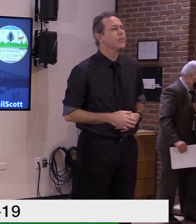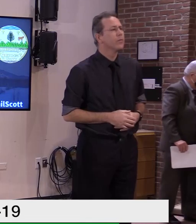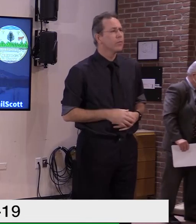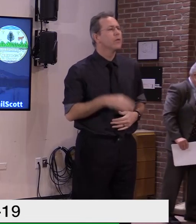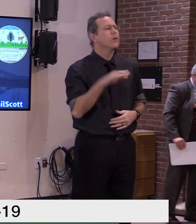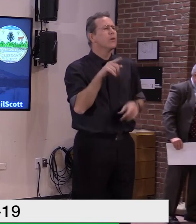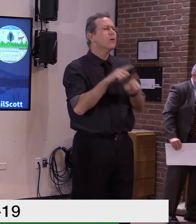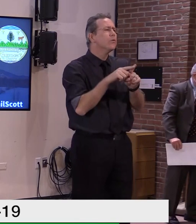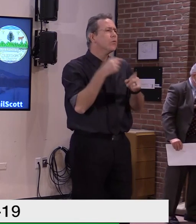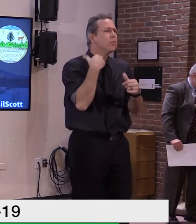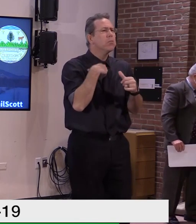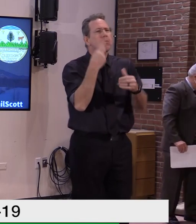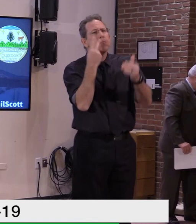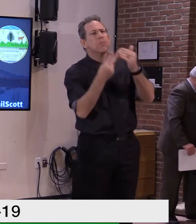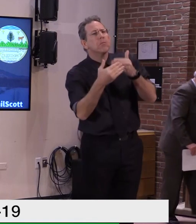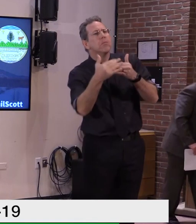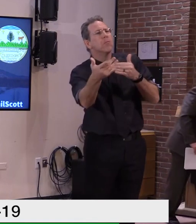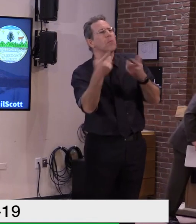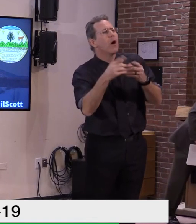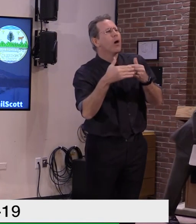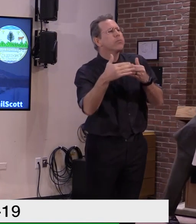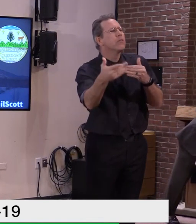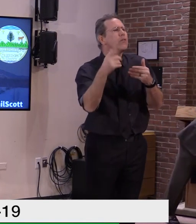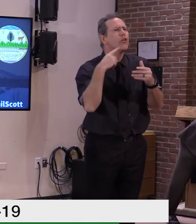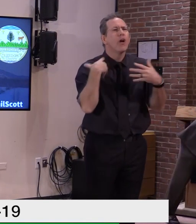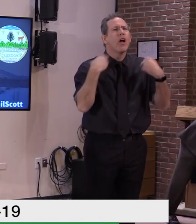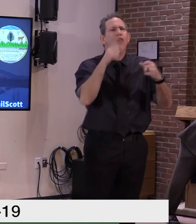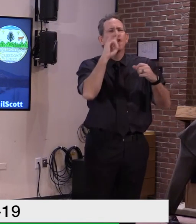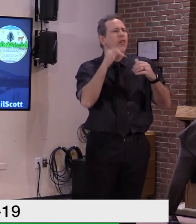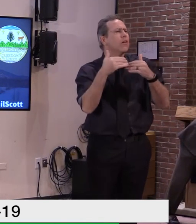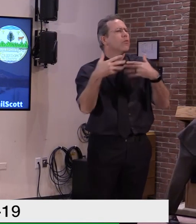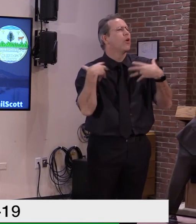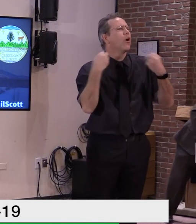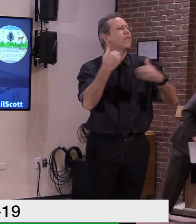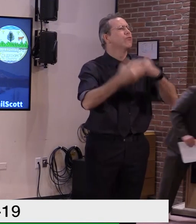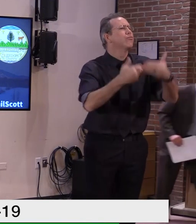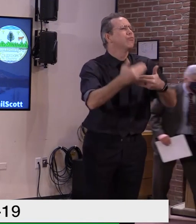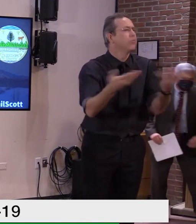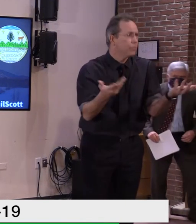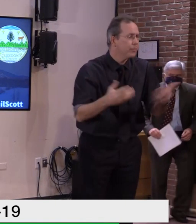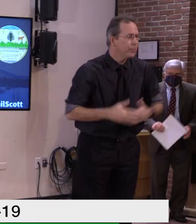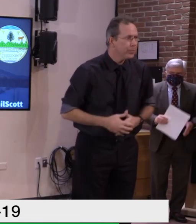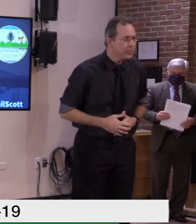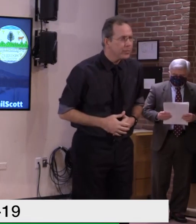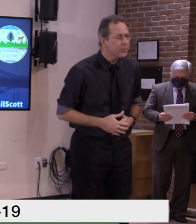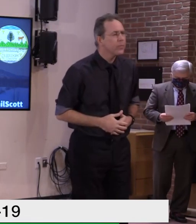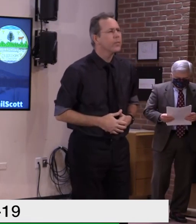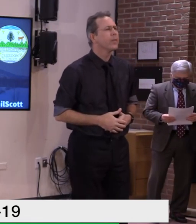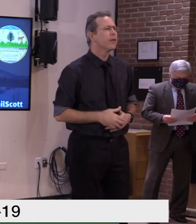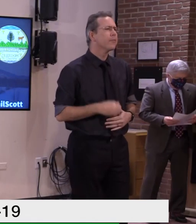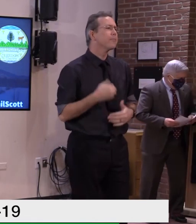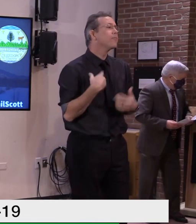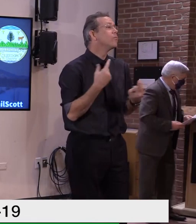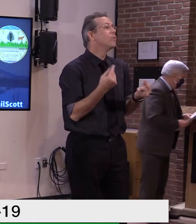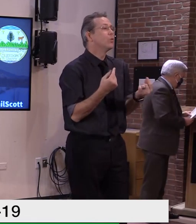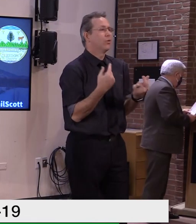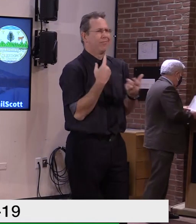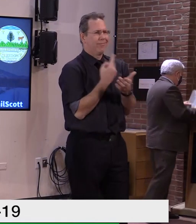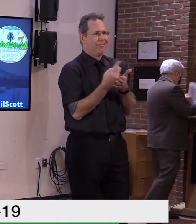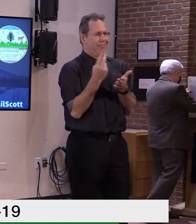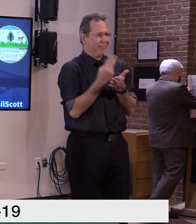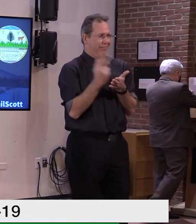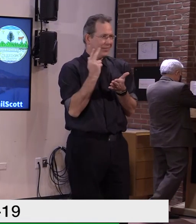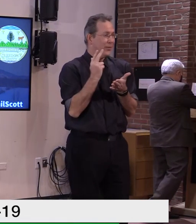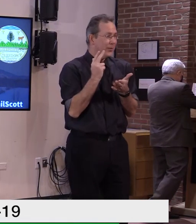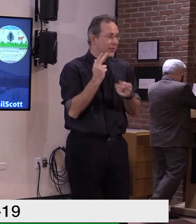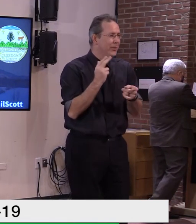Most schools had already closed for the holidays last week when we announced the update to youth sports and social gathering